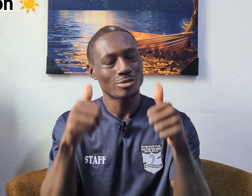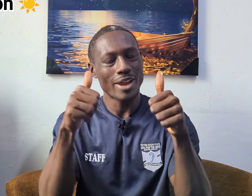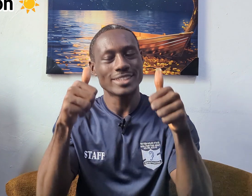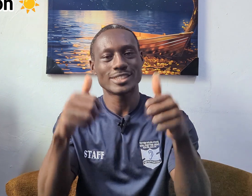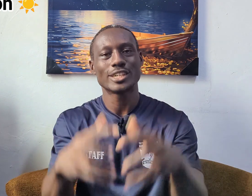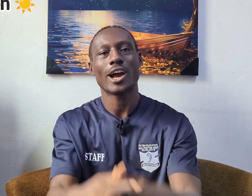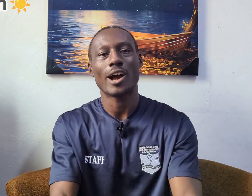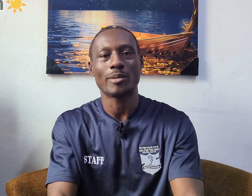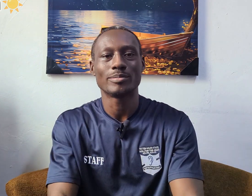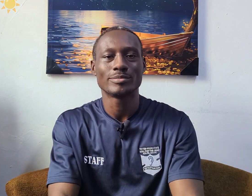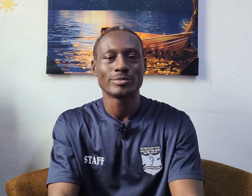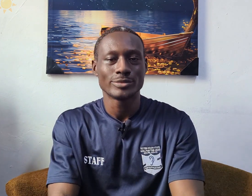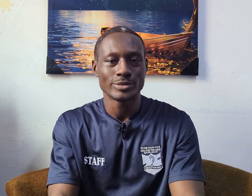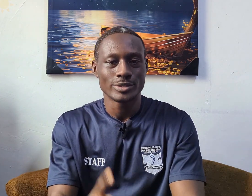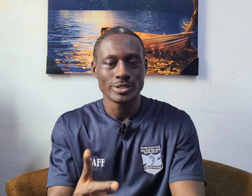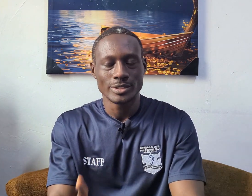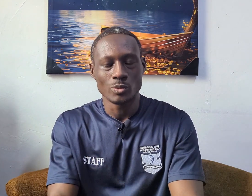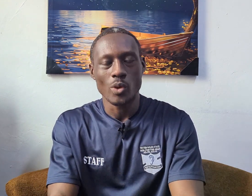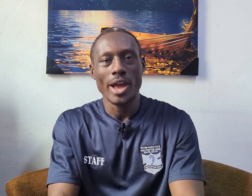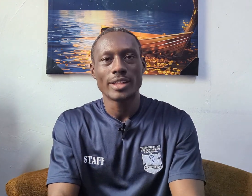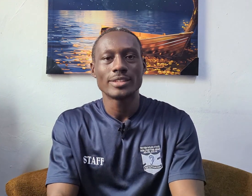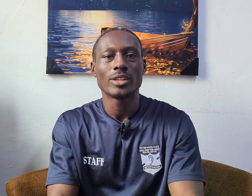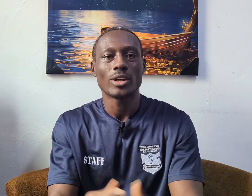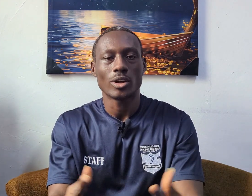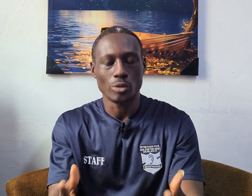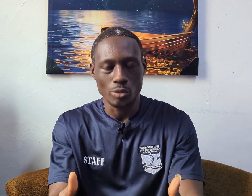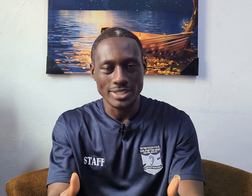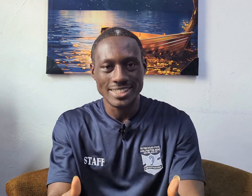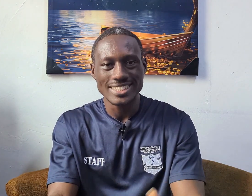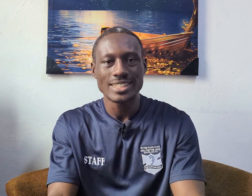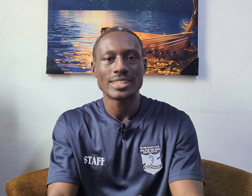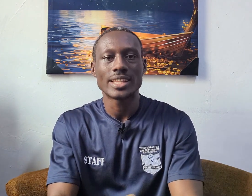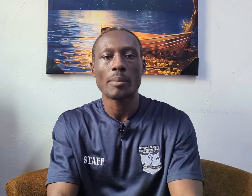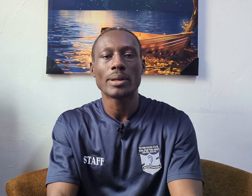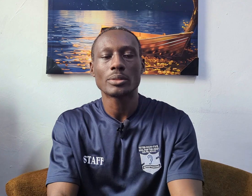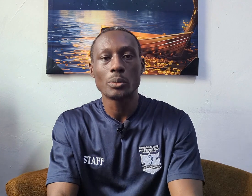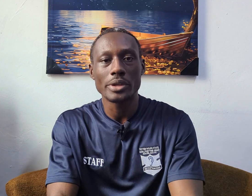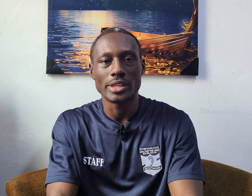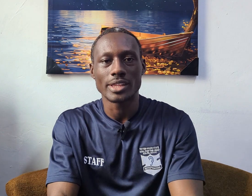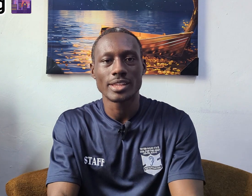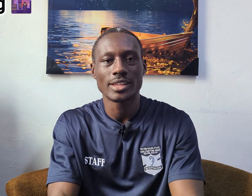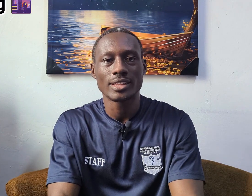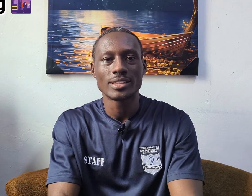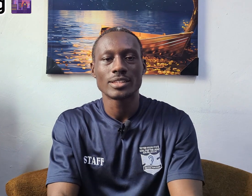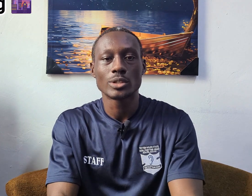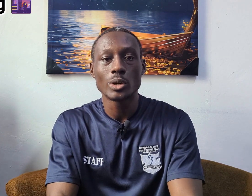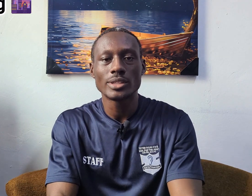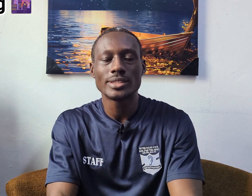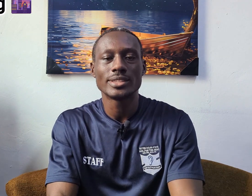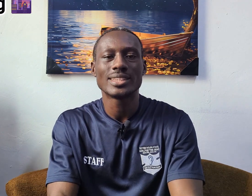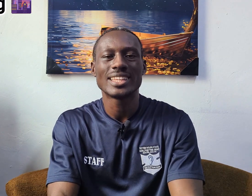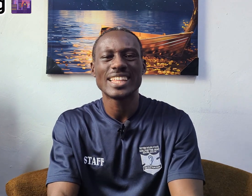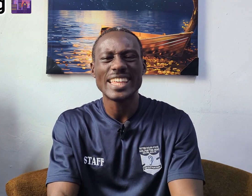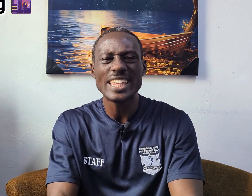Great job. Word greeting number 3. Good